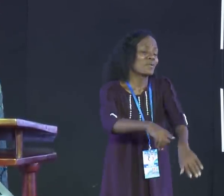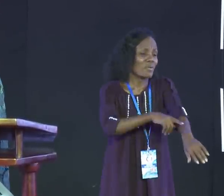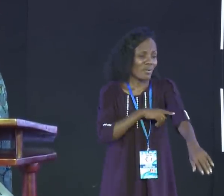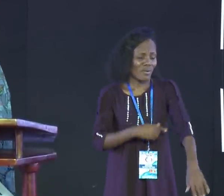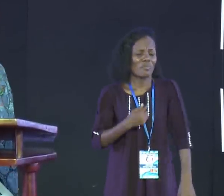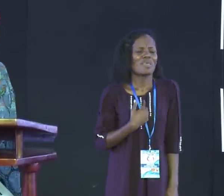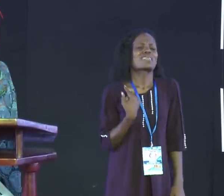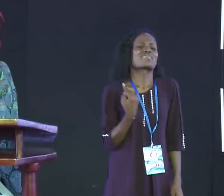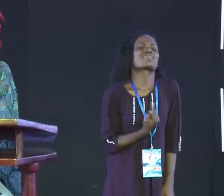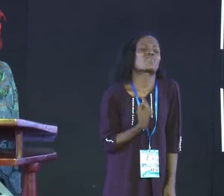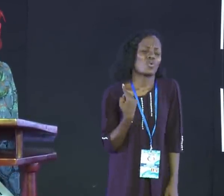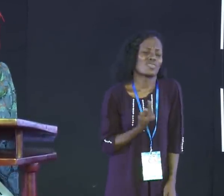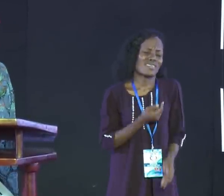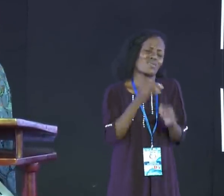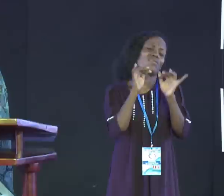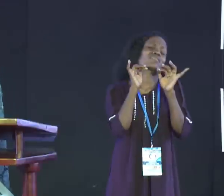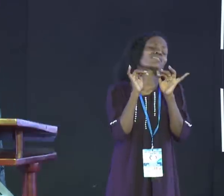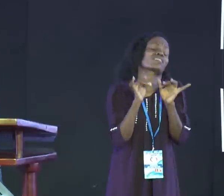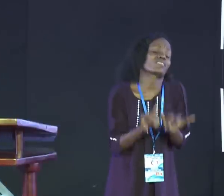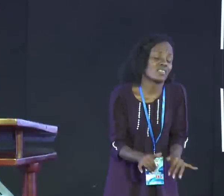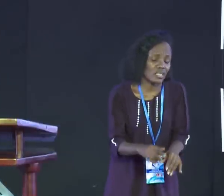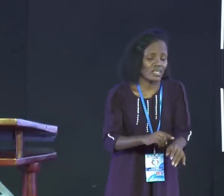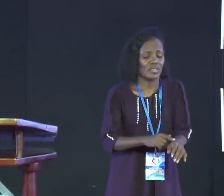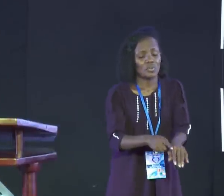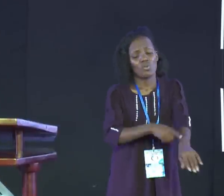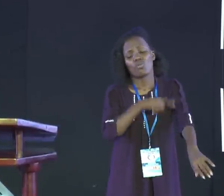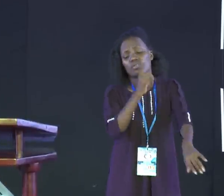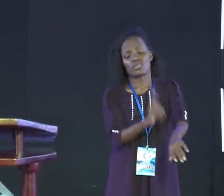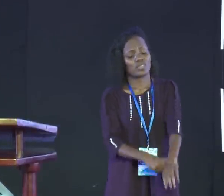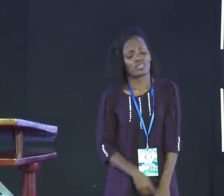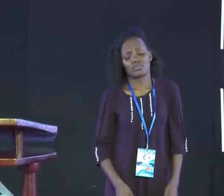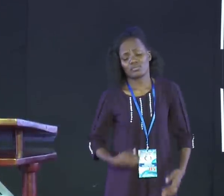simulaba. I've waited for a husband and he's nowhere.